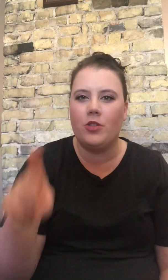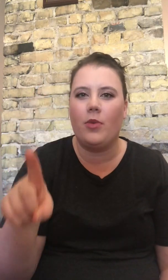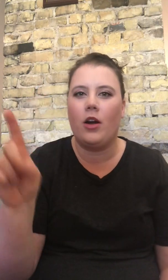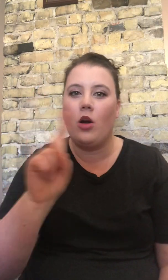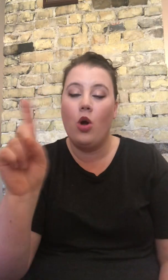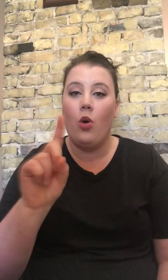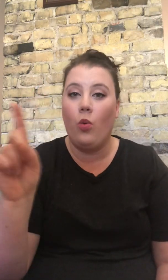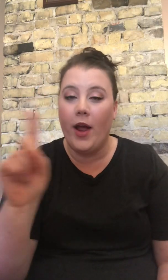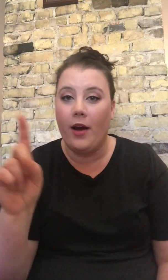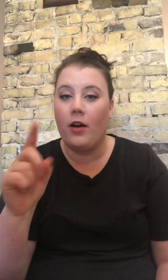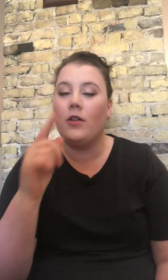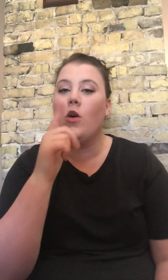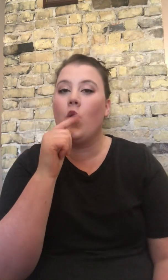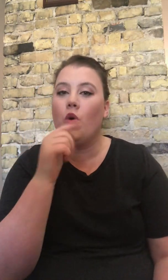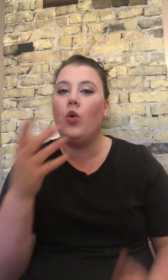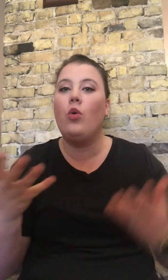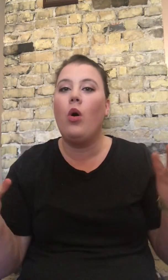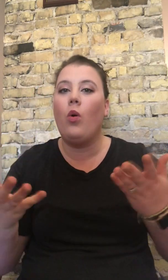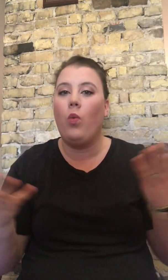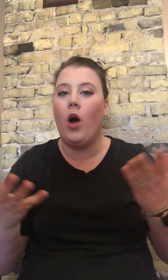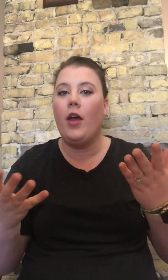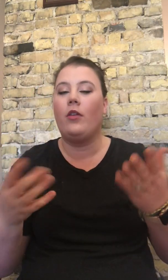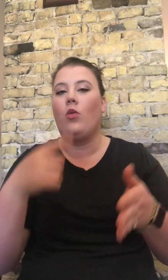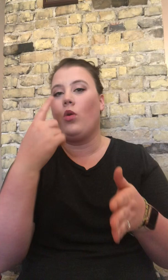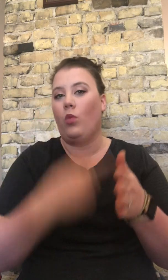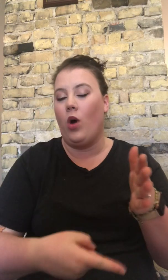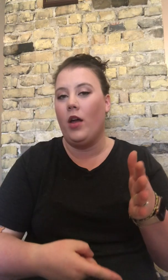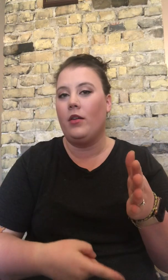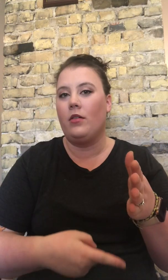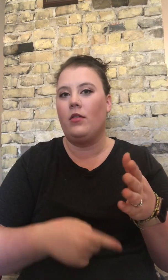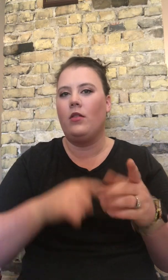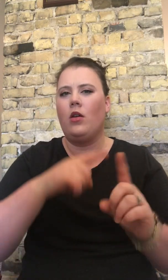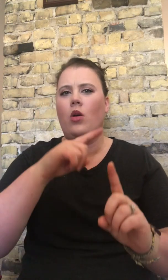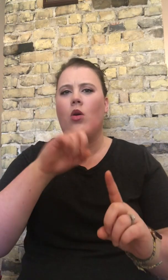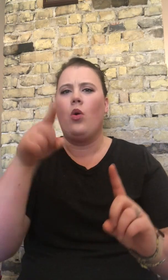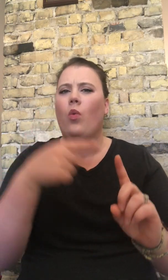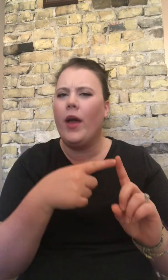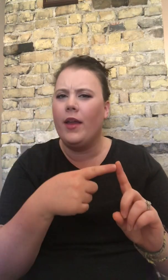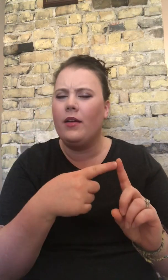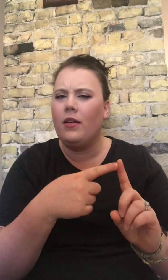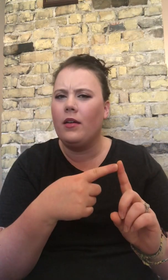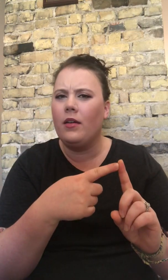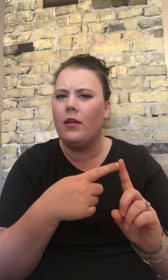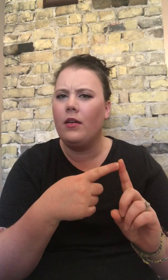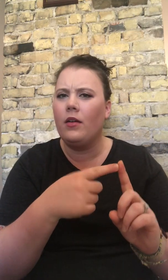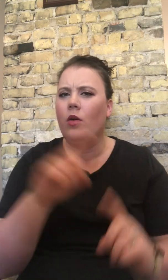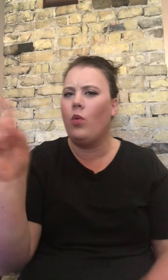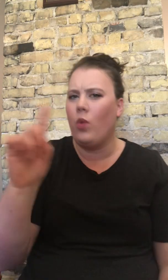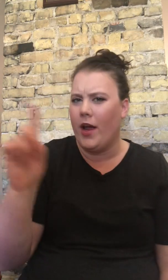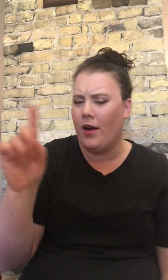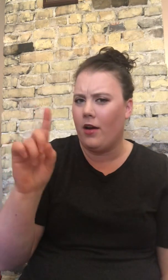mark. Where, who, what, or what, when, where,